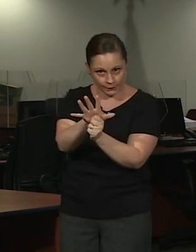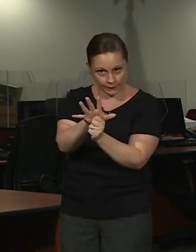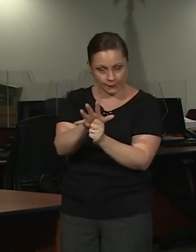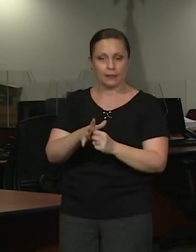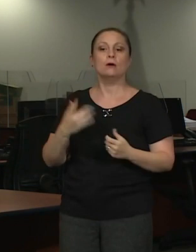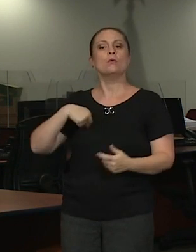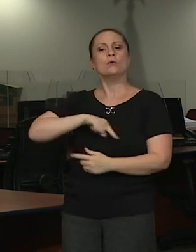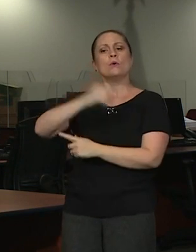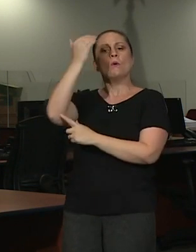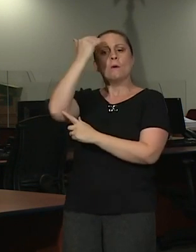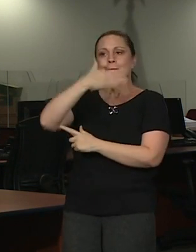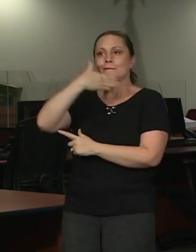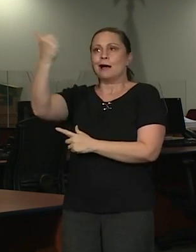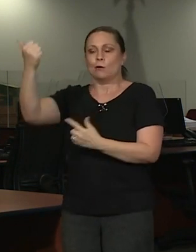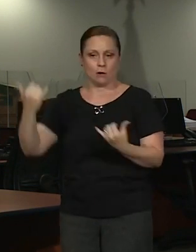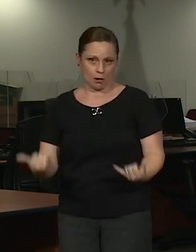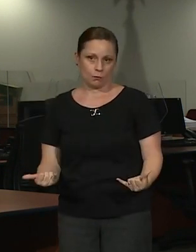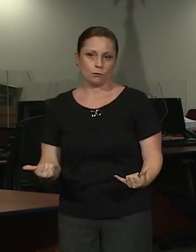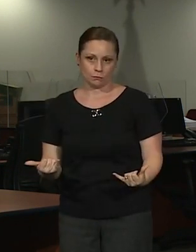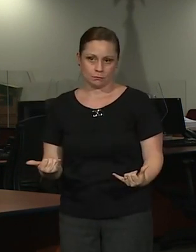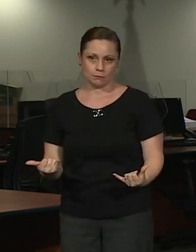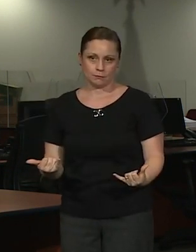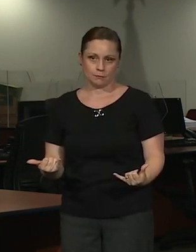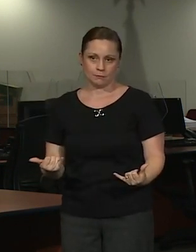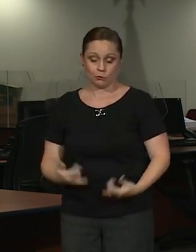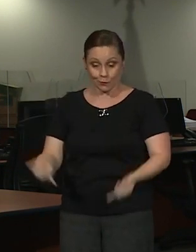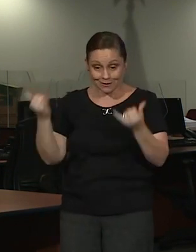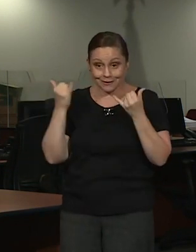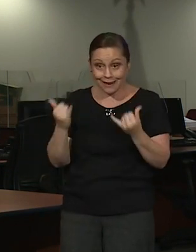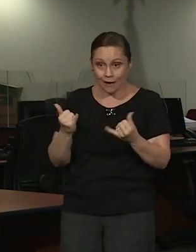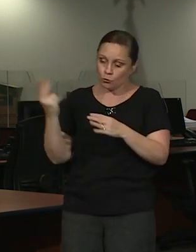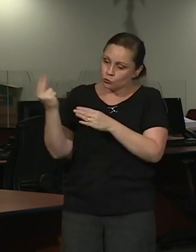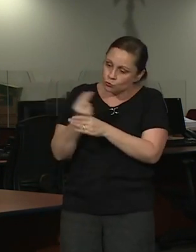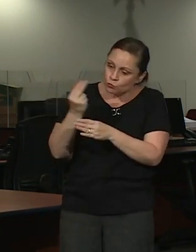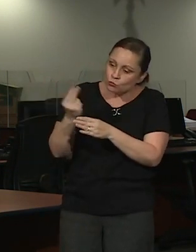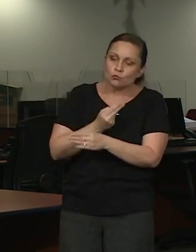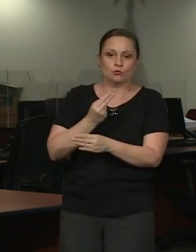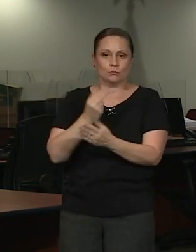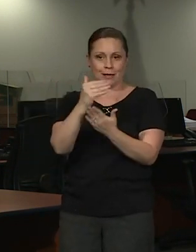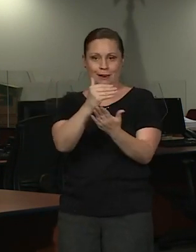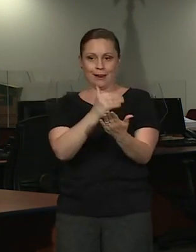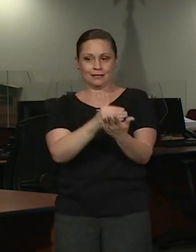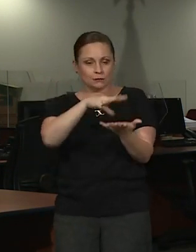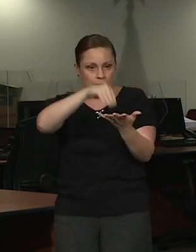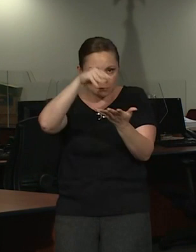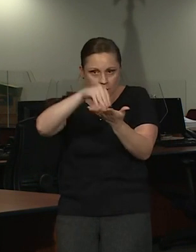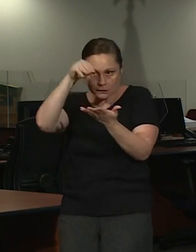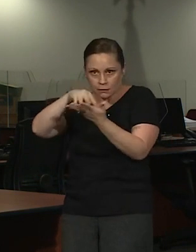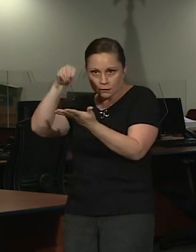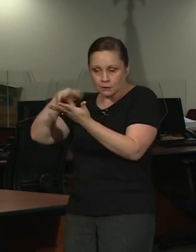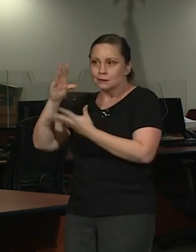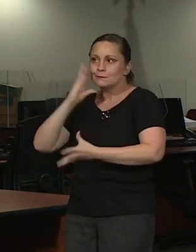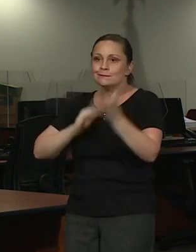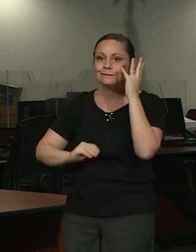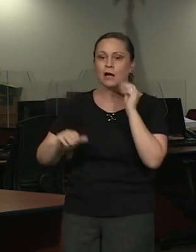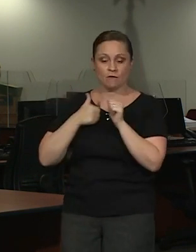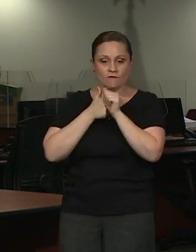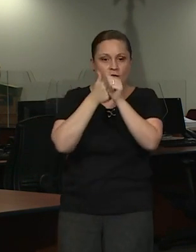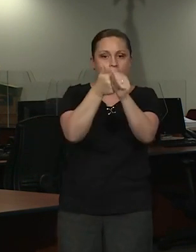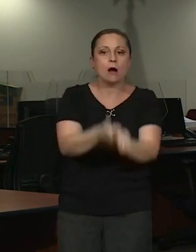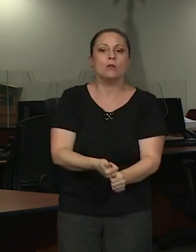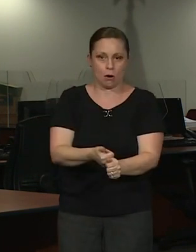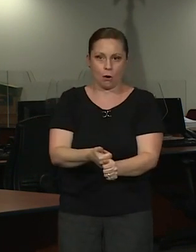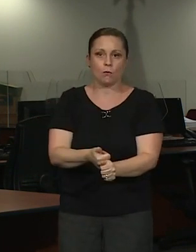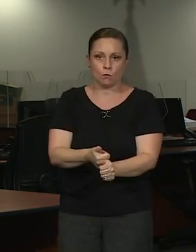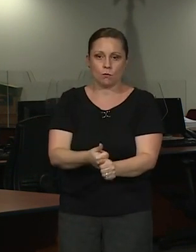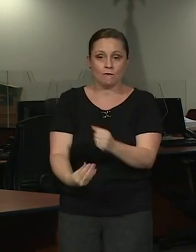it. We know that. And now is the time to use those lessons that we learned, and that includes following the advice that we've